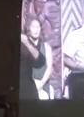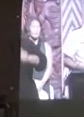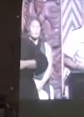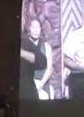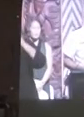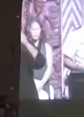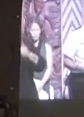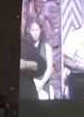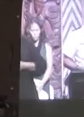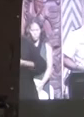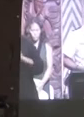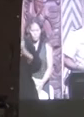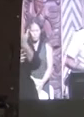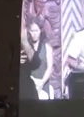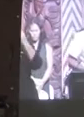Hallelujah.